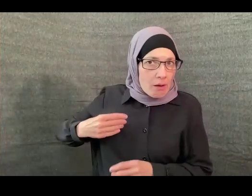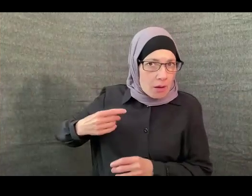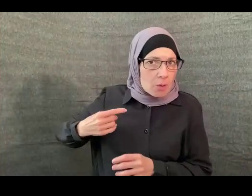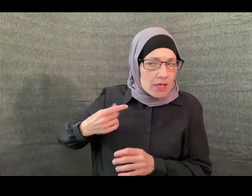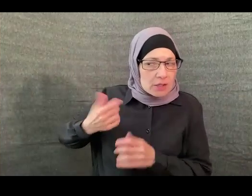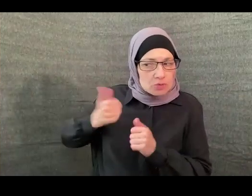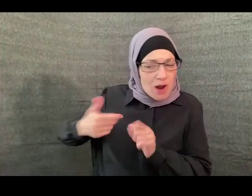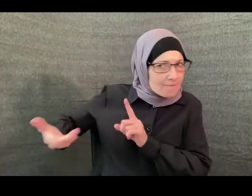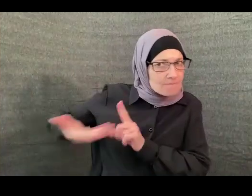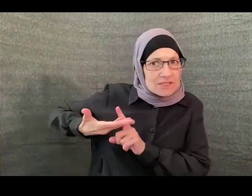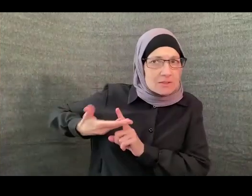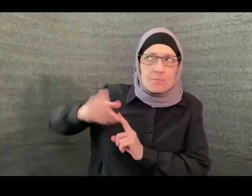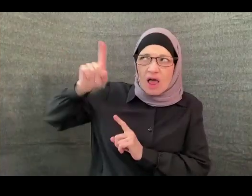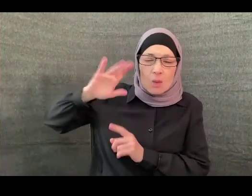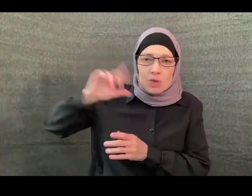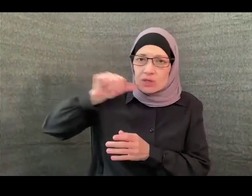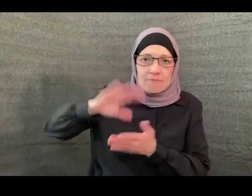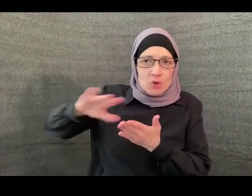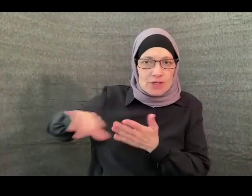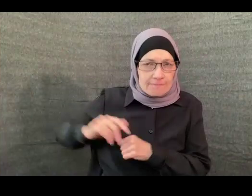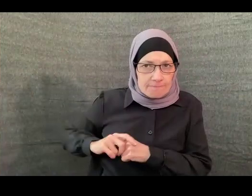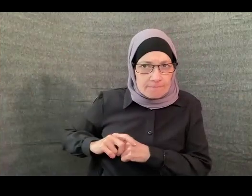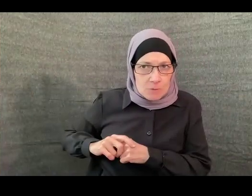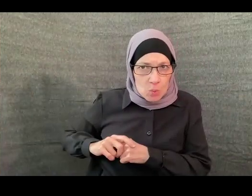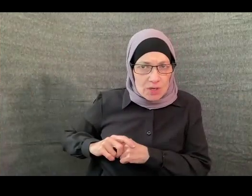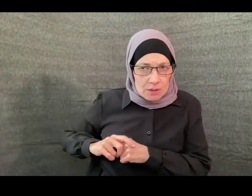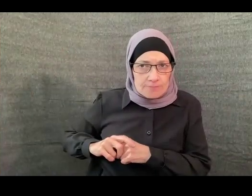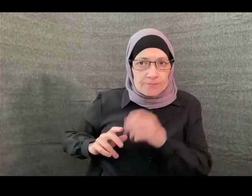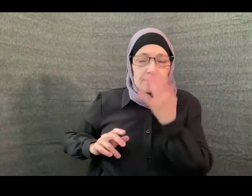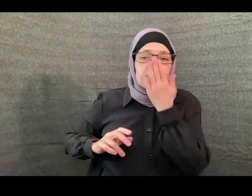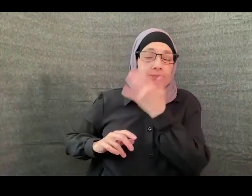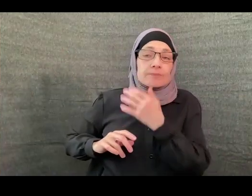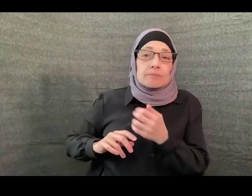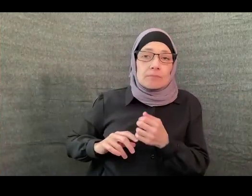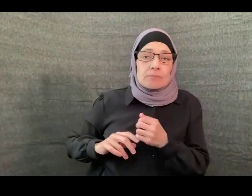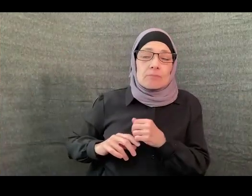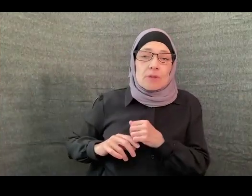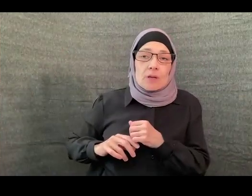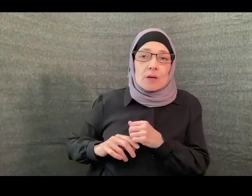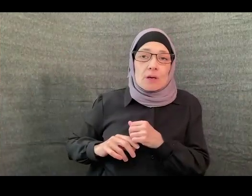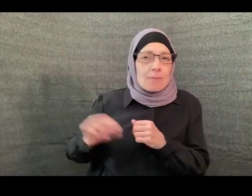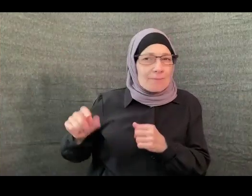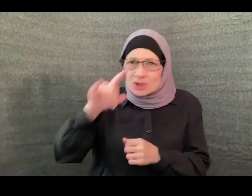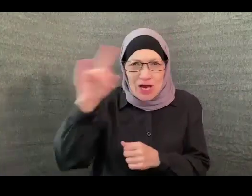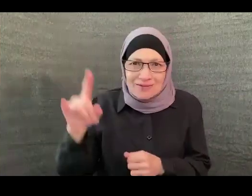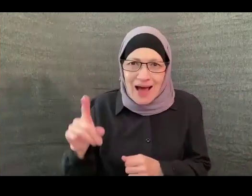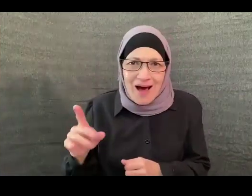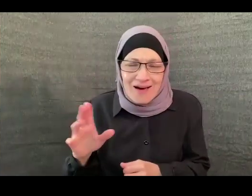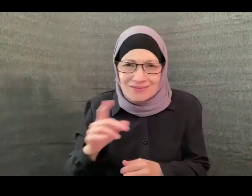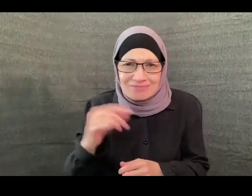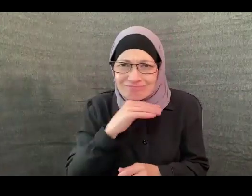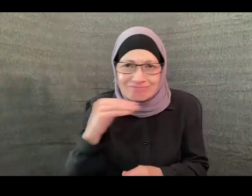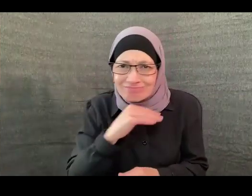Likewise, they, when they say to the munafiqeen,